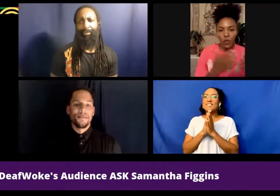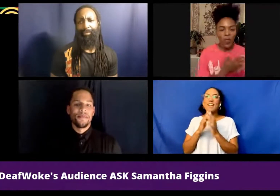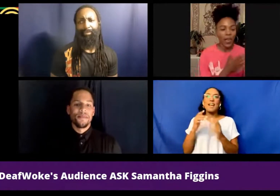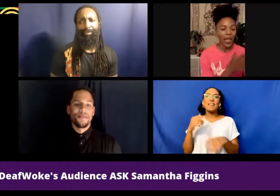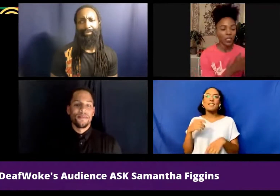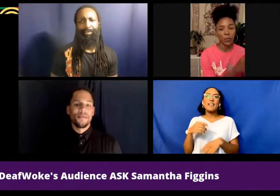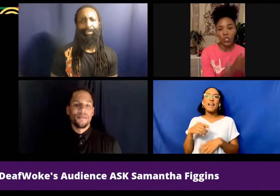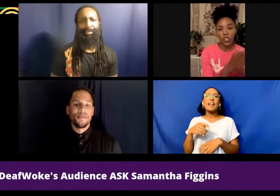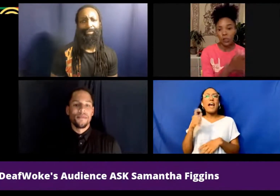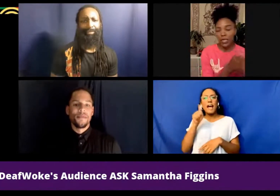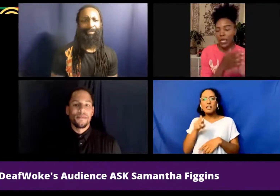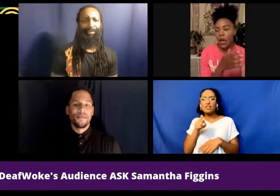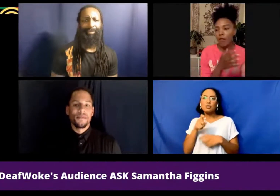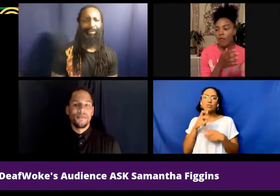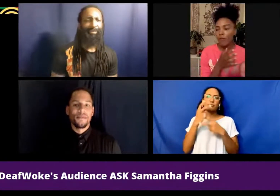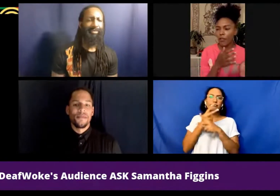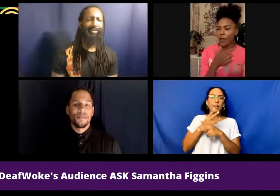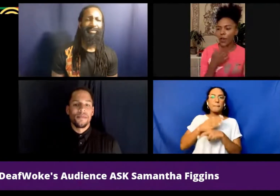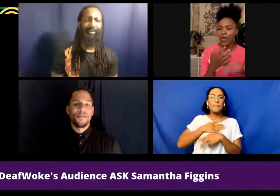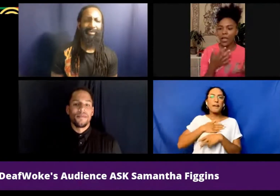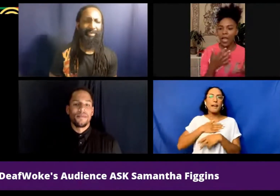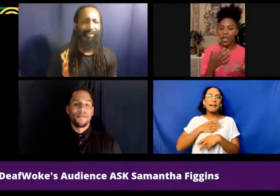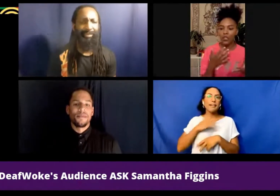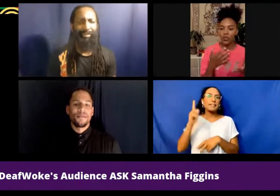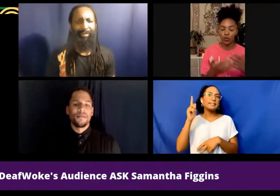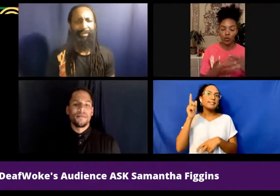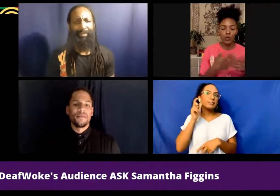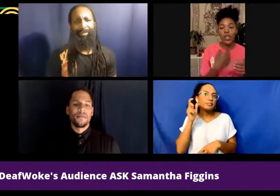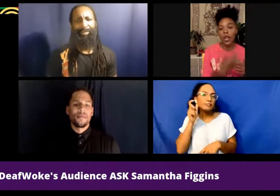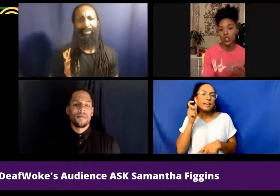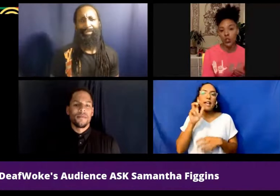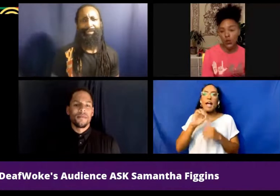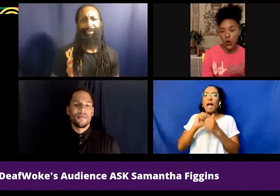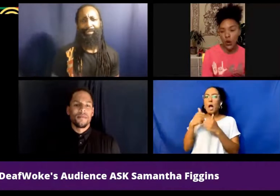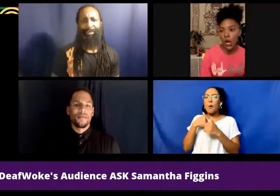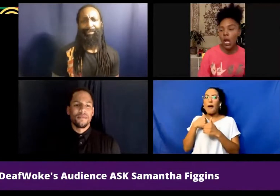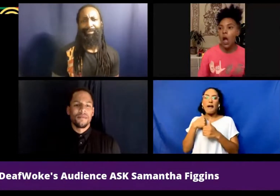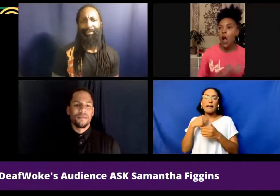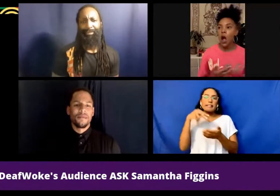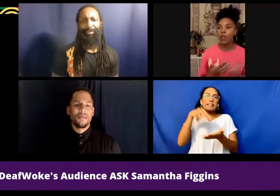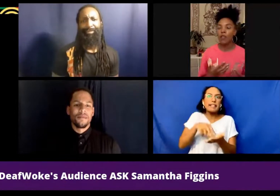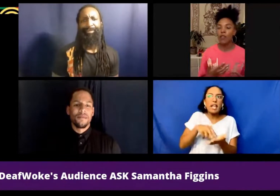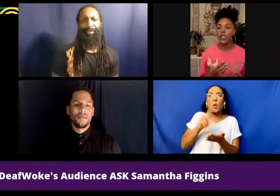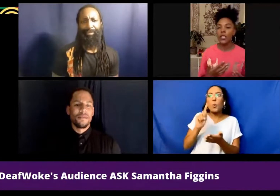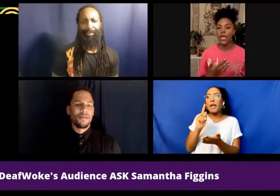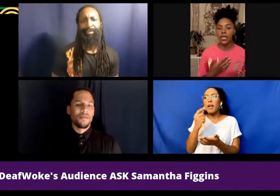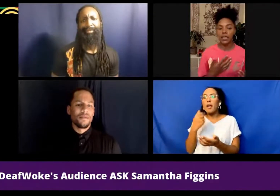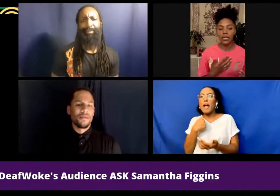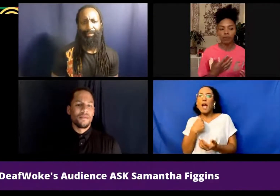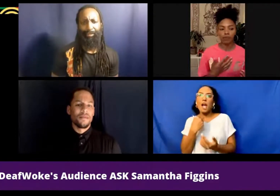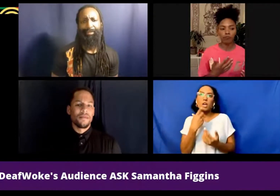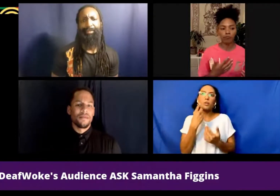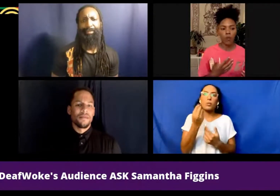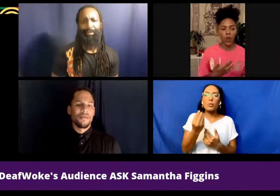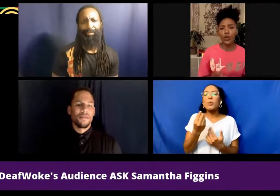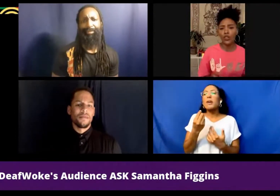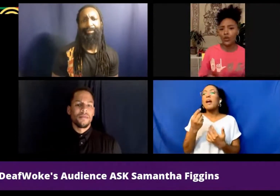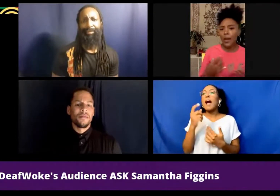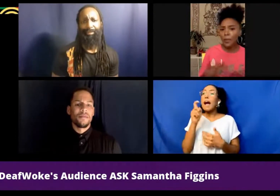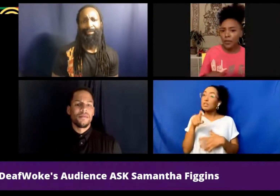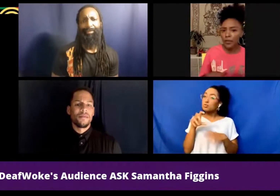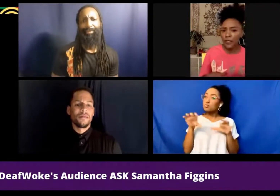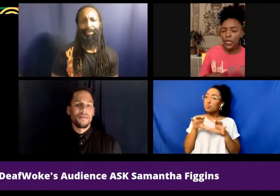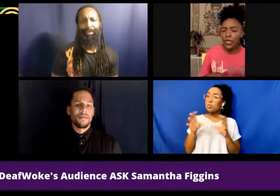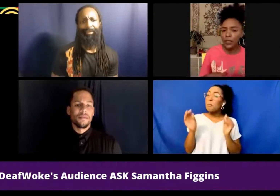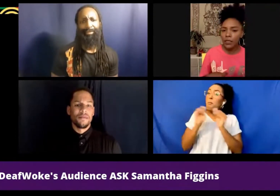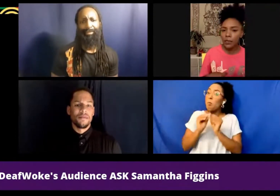my hearing, the way that I had to position myself, the way that I had to do the extra work, all of those things were to